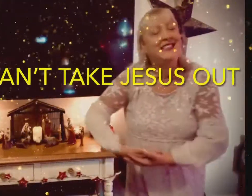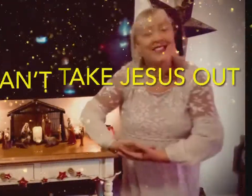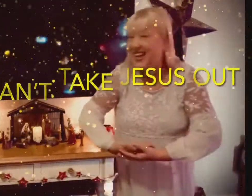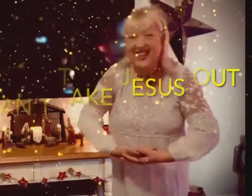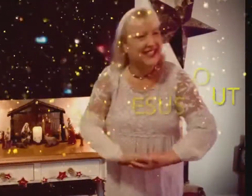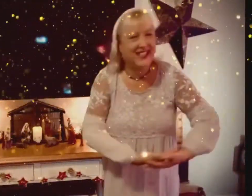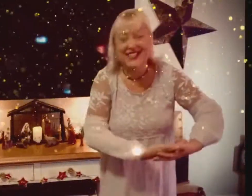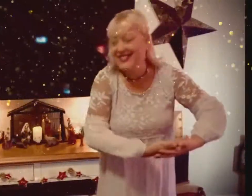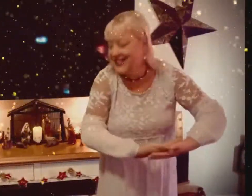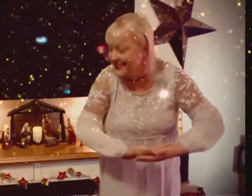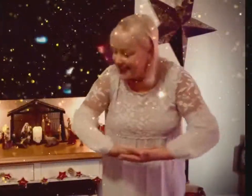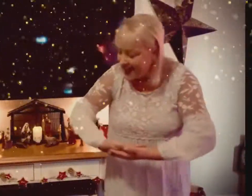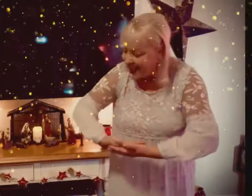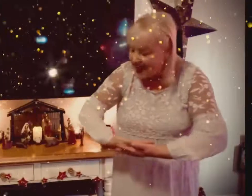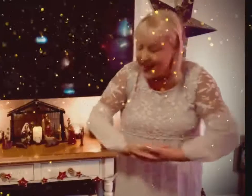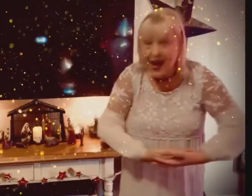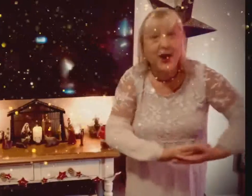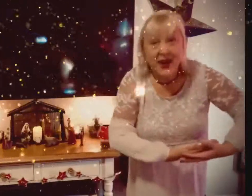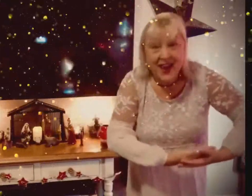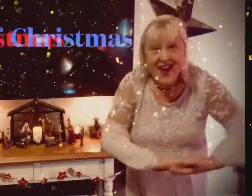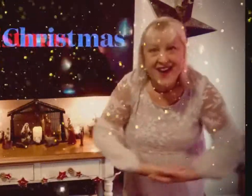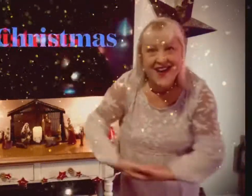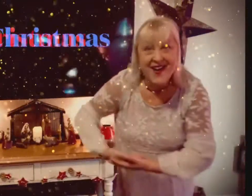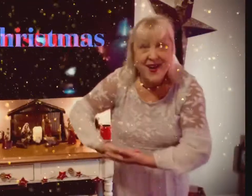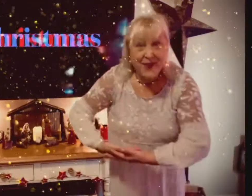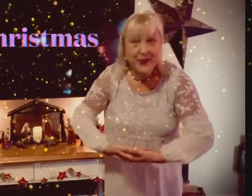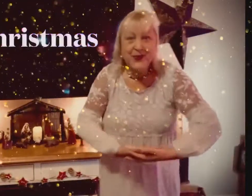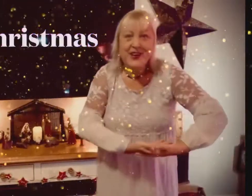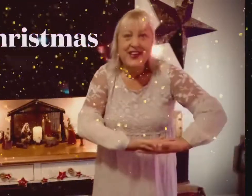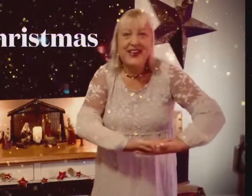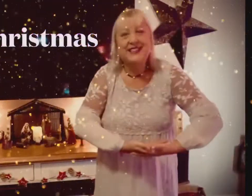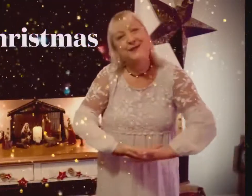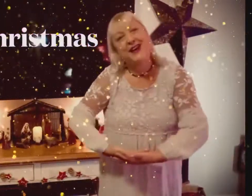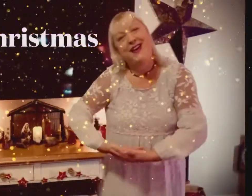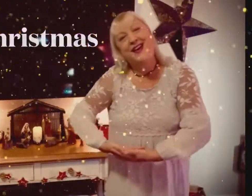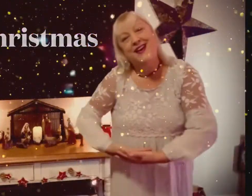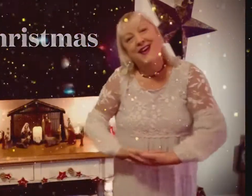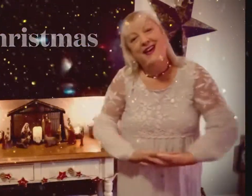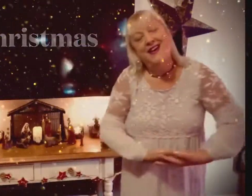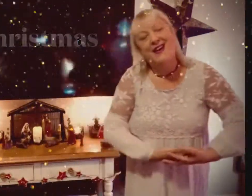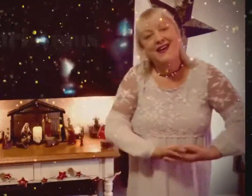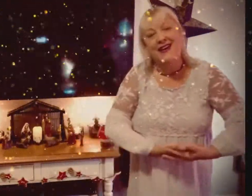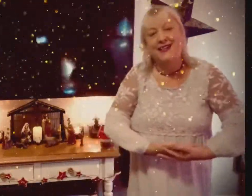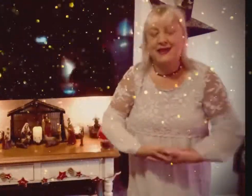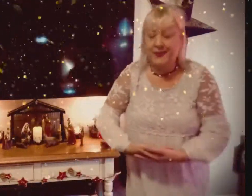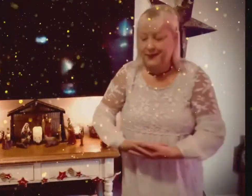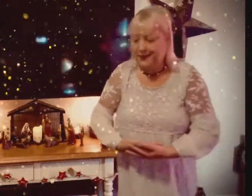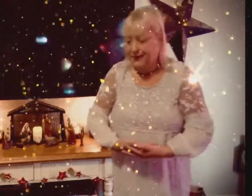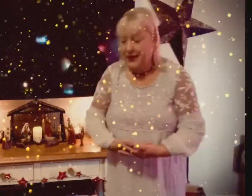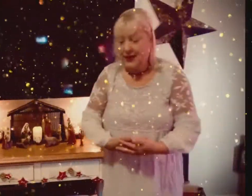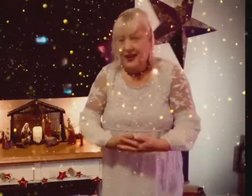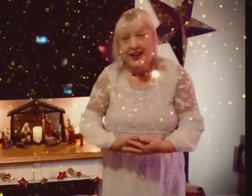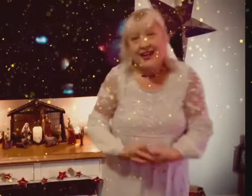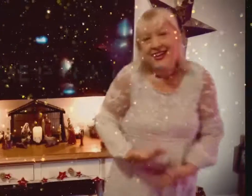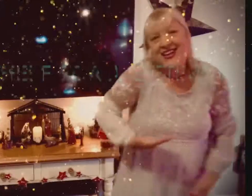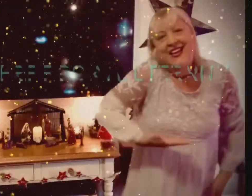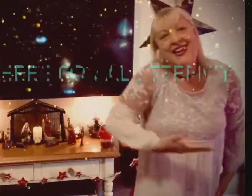take Jesus out of Christmas, He's